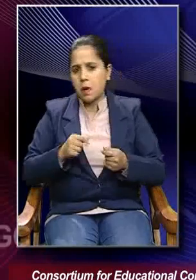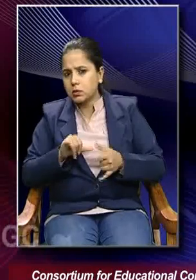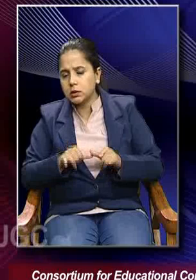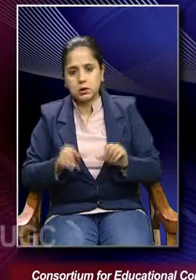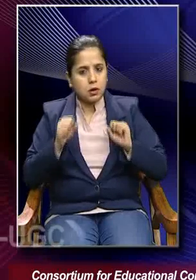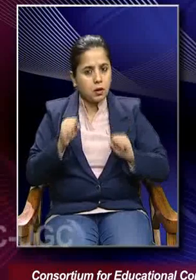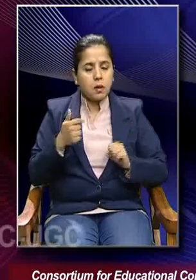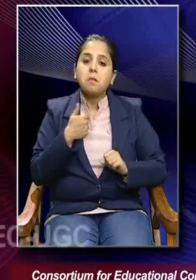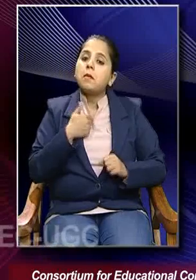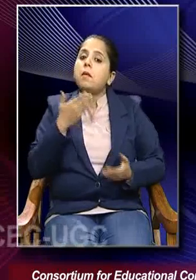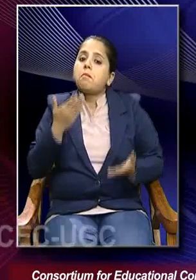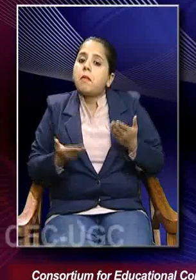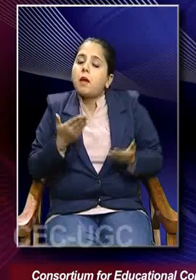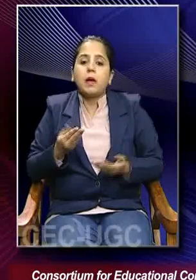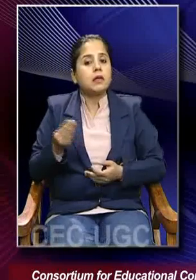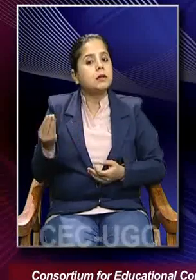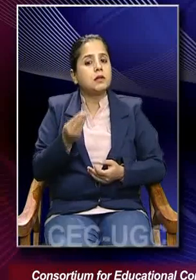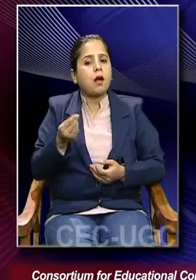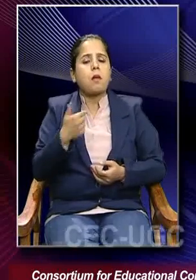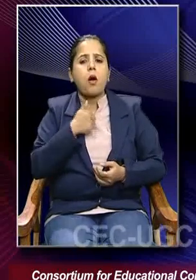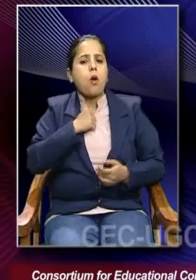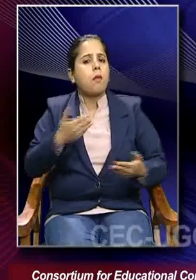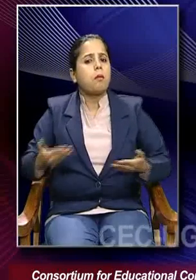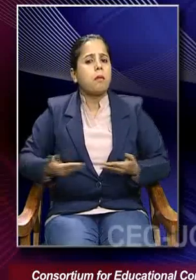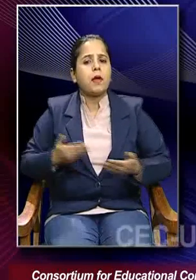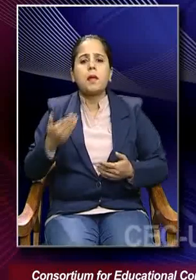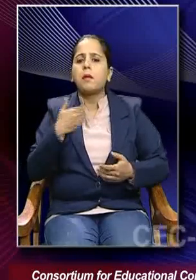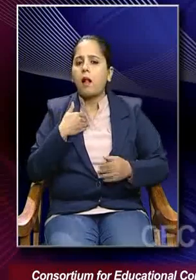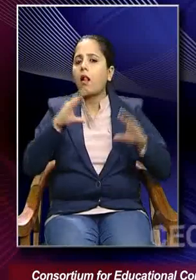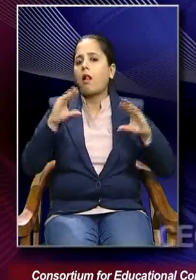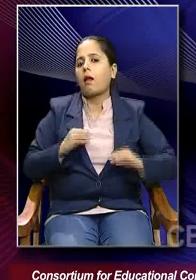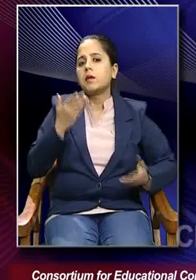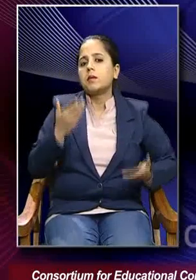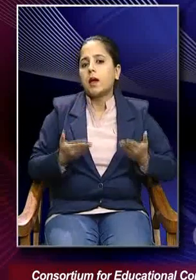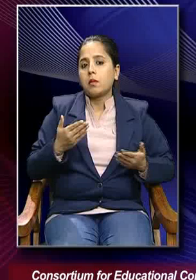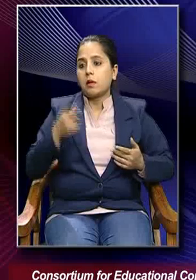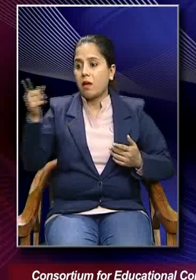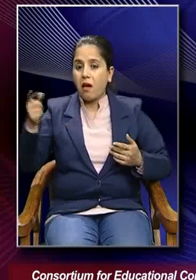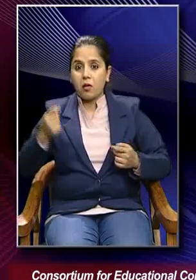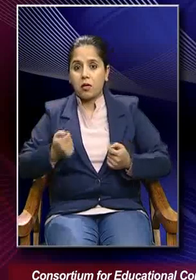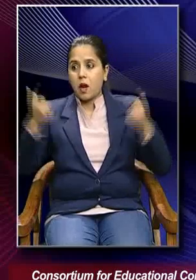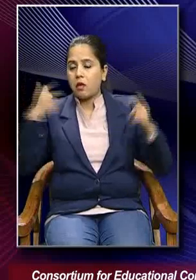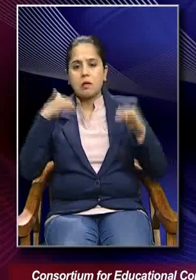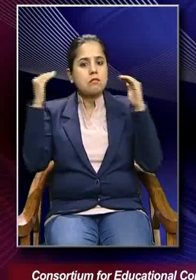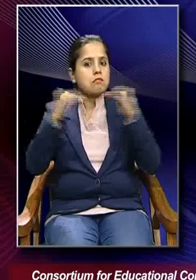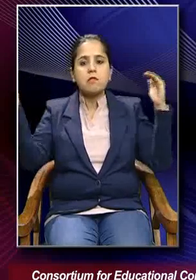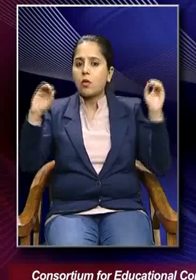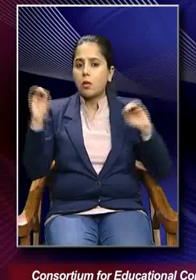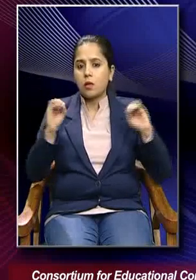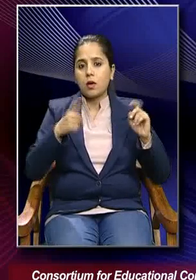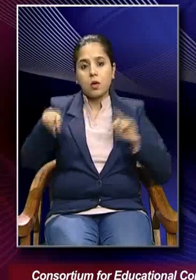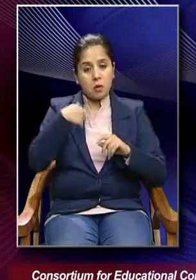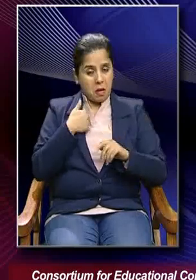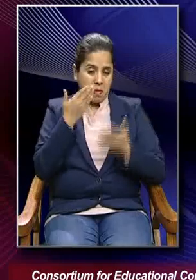some kind of attributes lacking in me. So I'll not be, say, very competent with